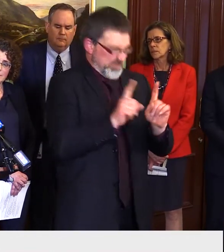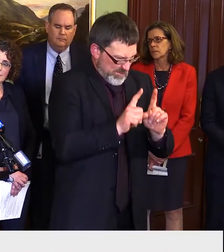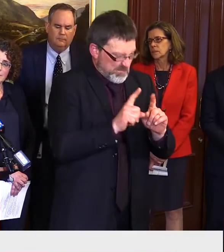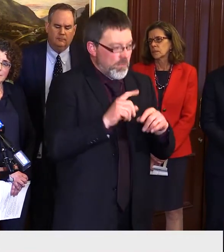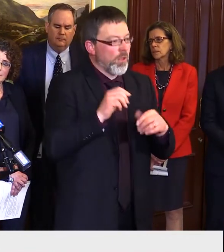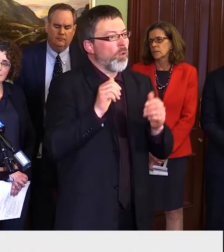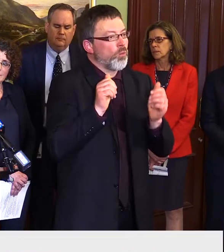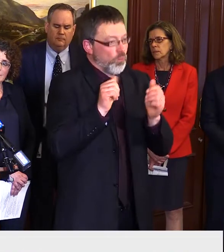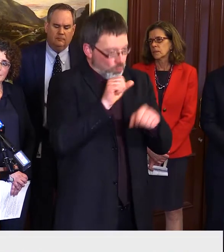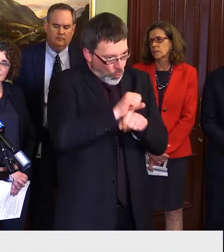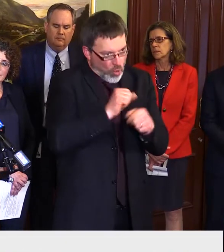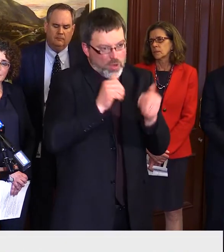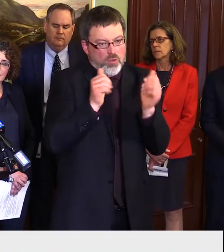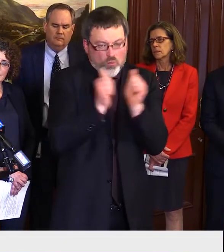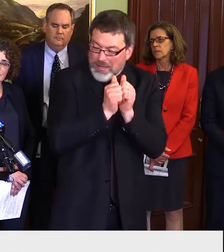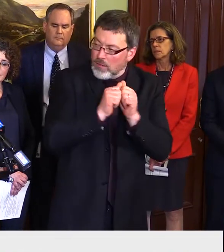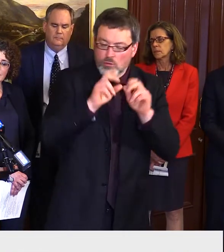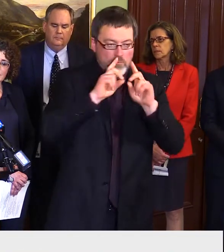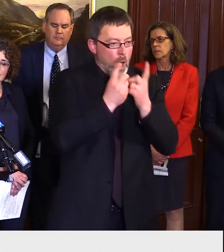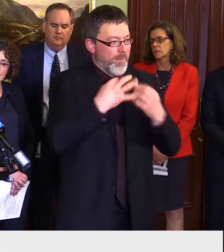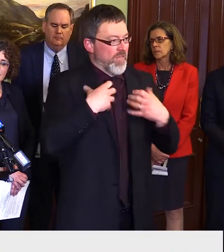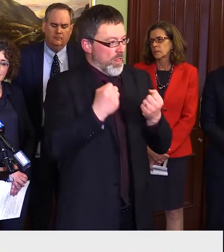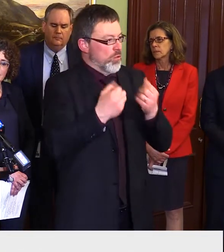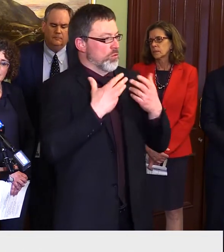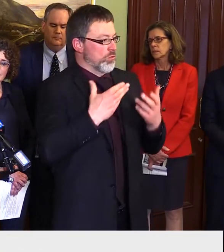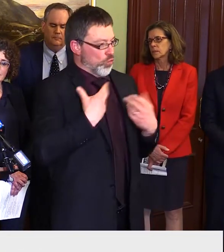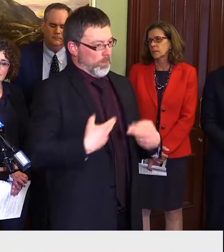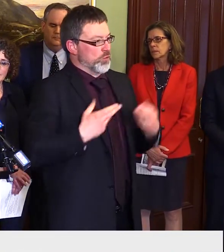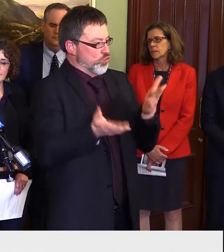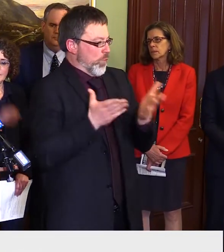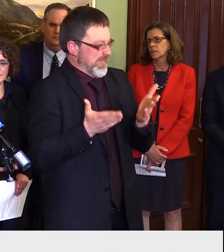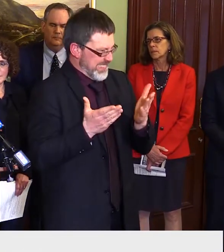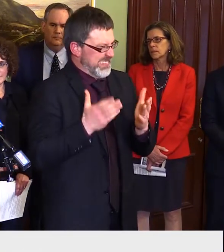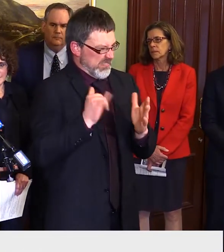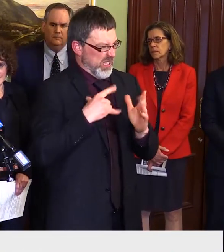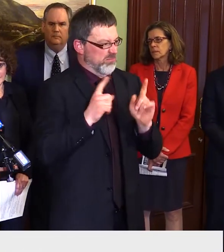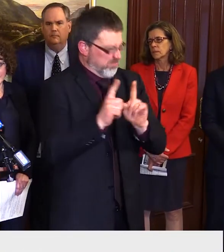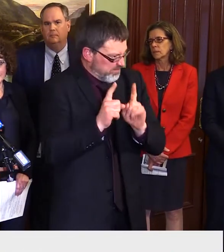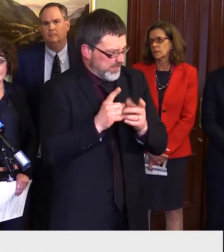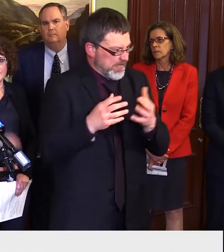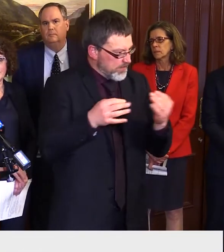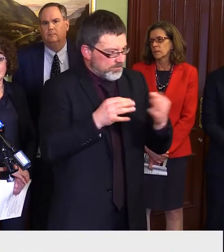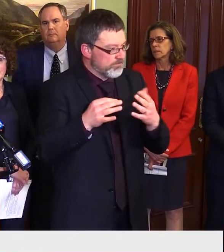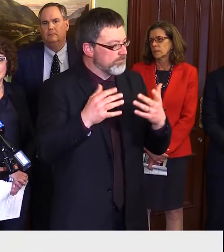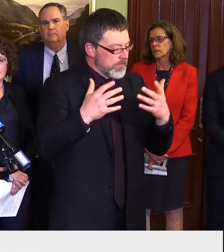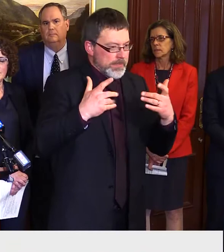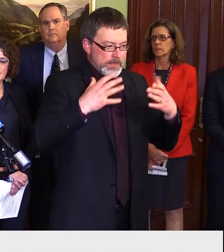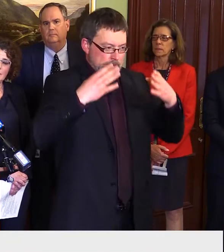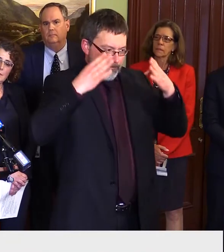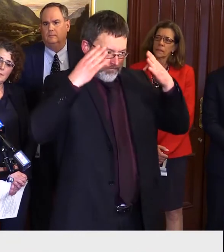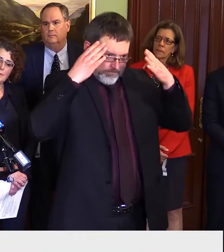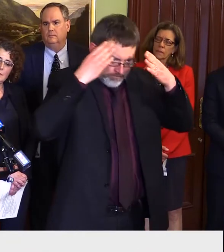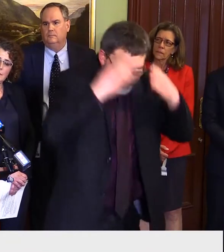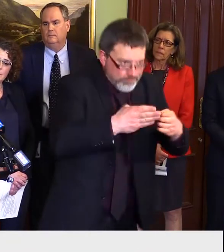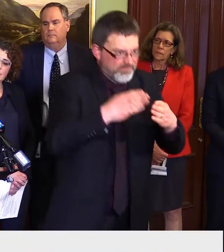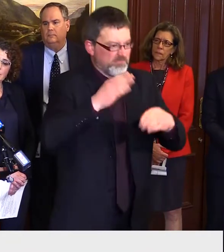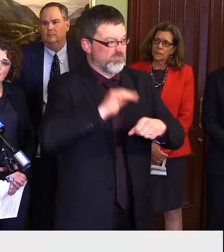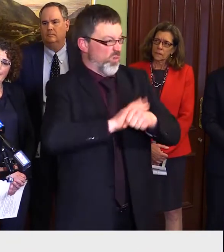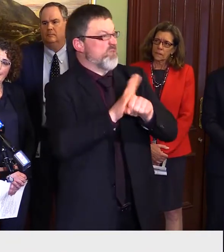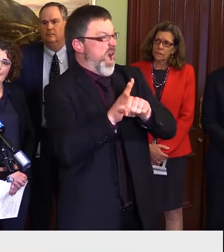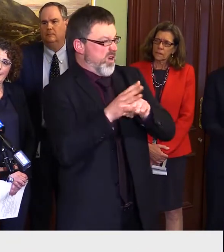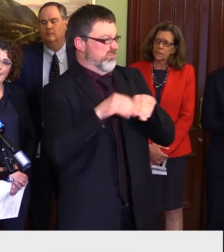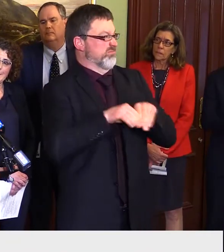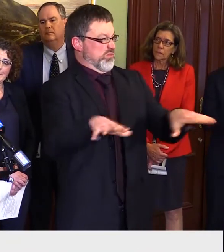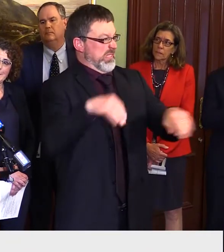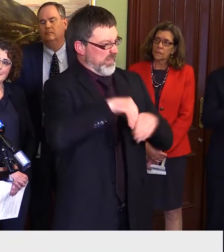the COVID-19 pandemic. That work has involved the implementation of community mitigation